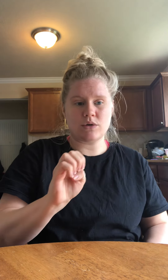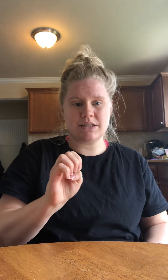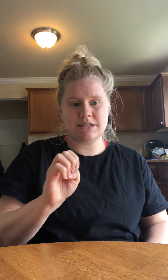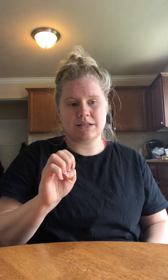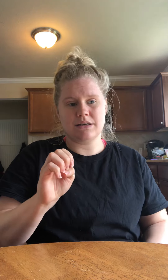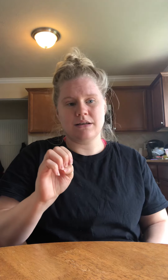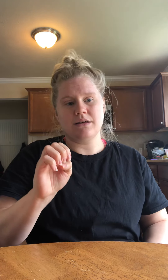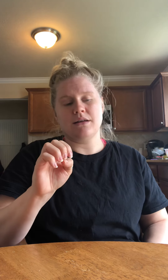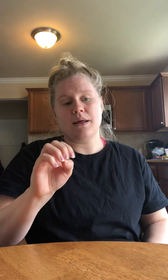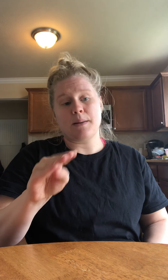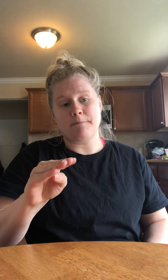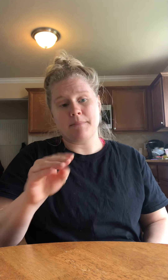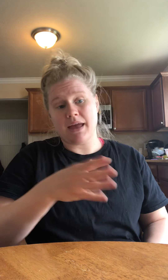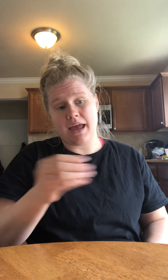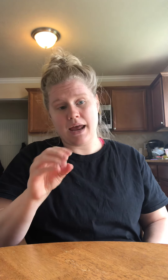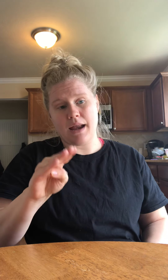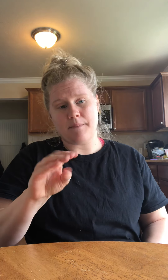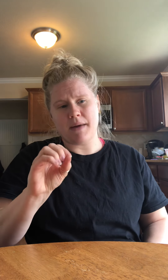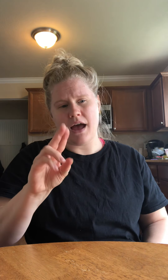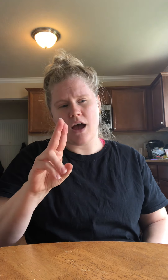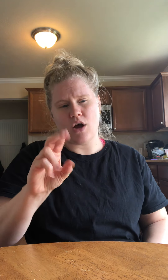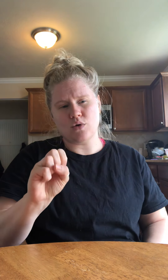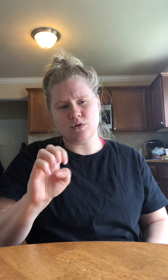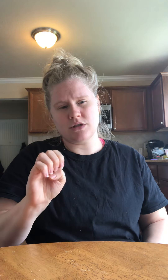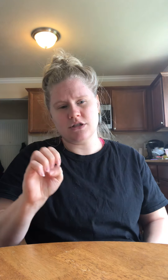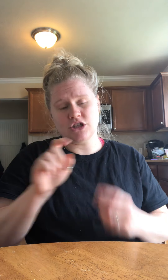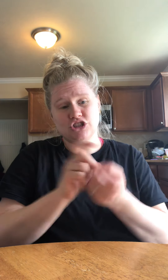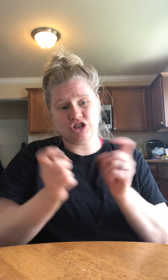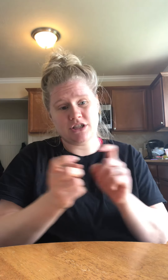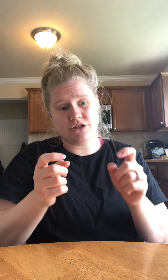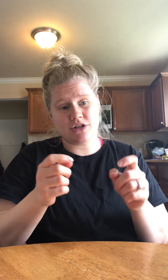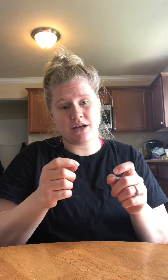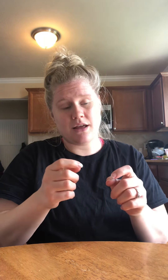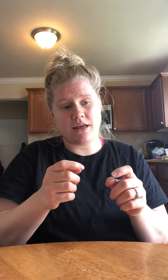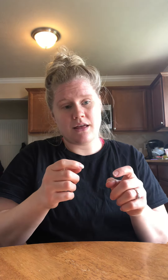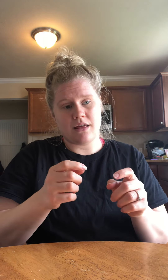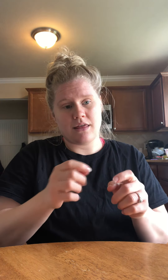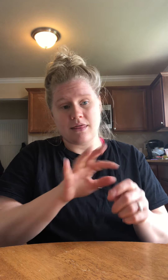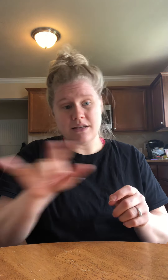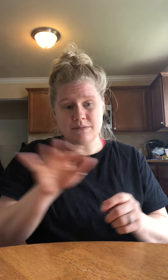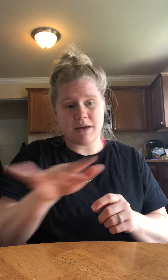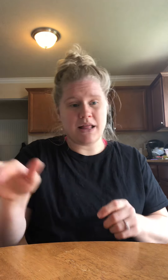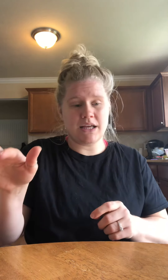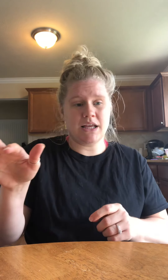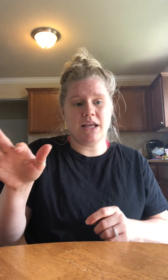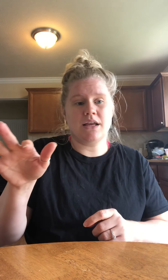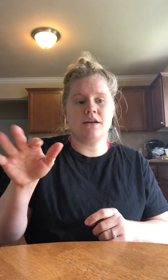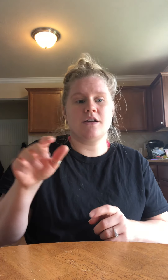well, from S-E to C-E, even though it's the same sound,